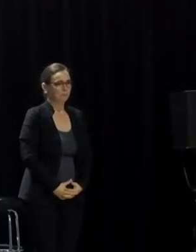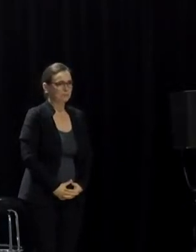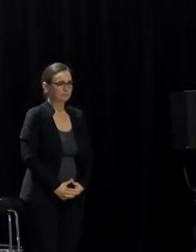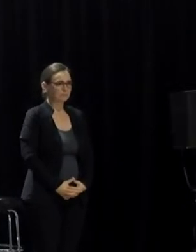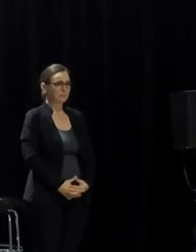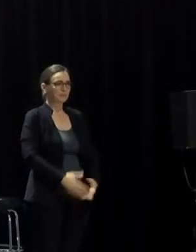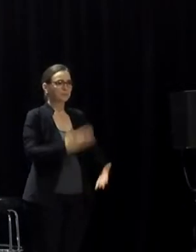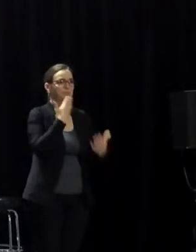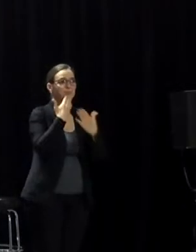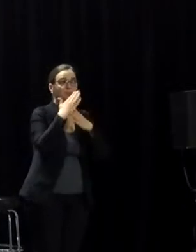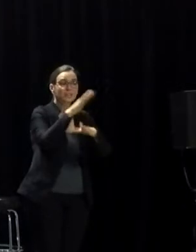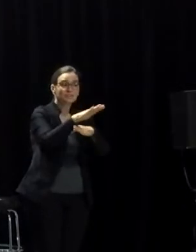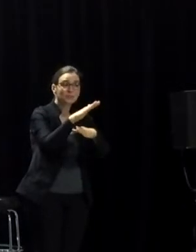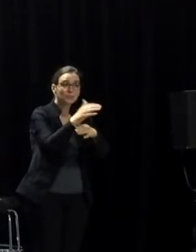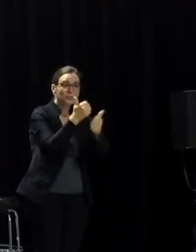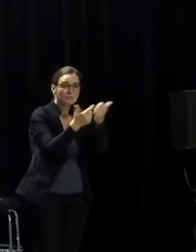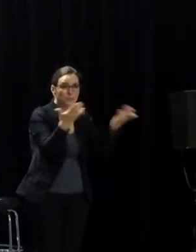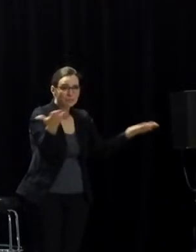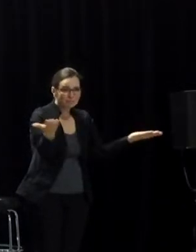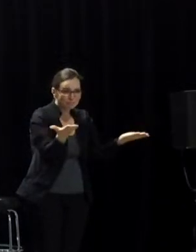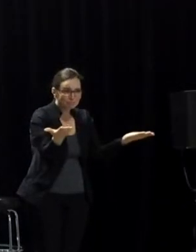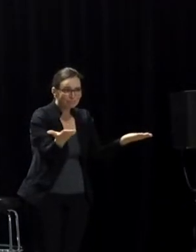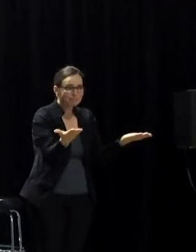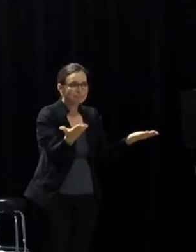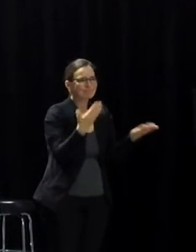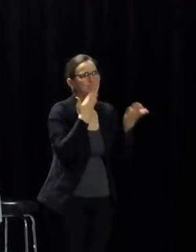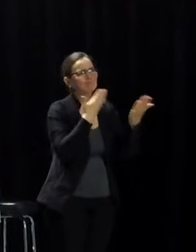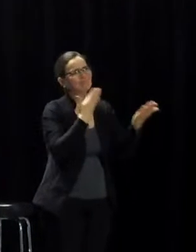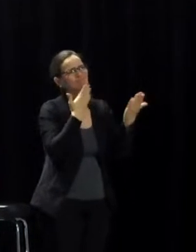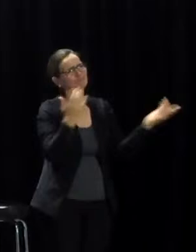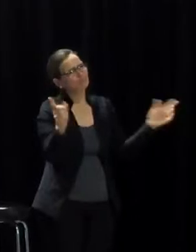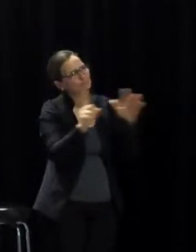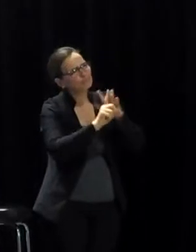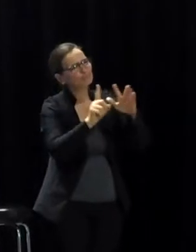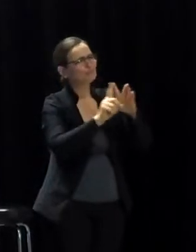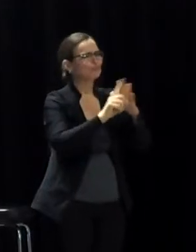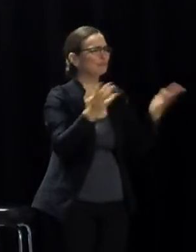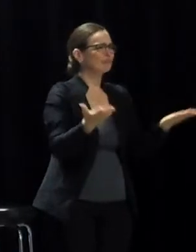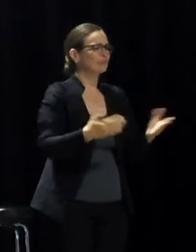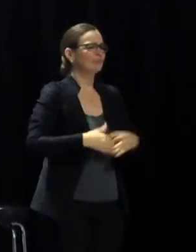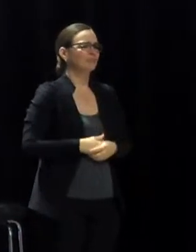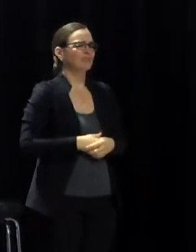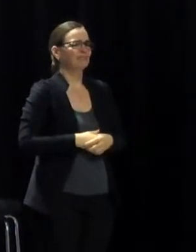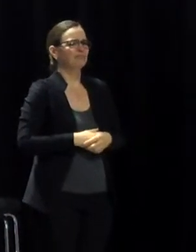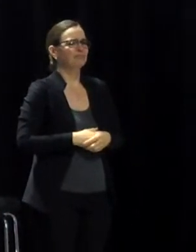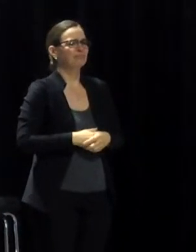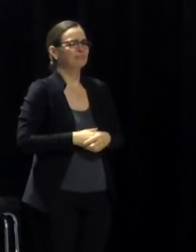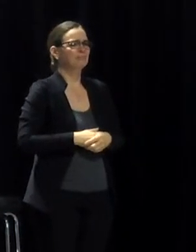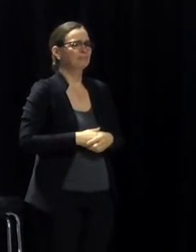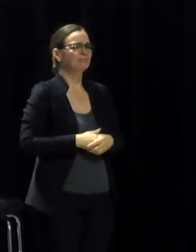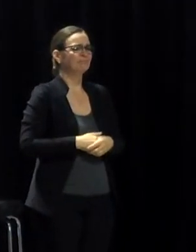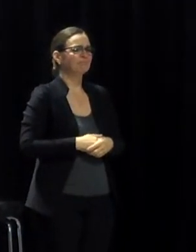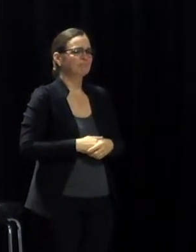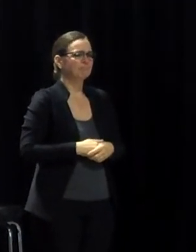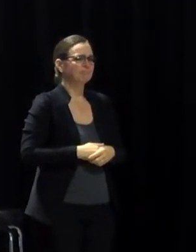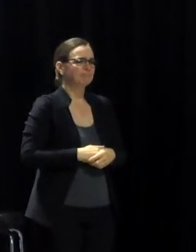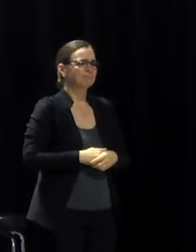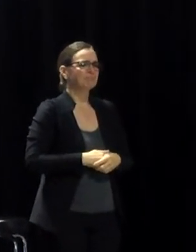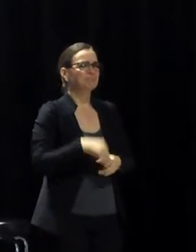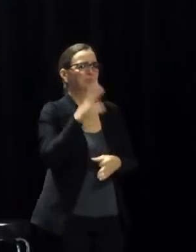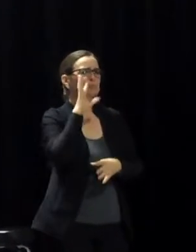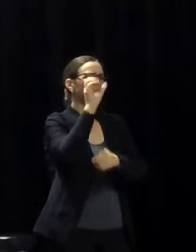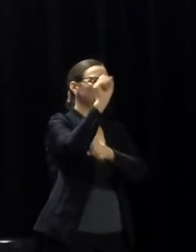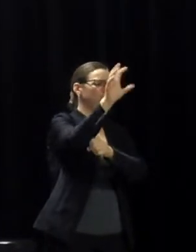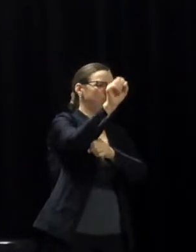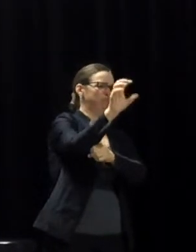Good afternoon, everybody. Thanks for being here. We'll go through some data. I have Dr. Gupta here too to